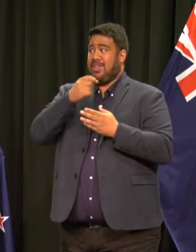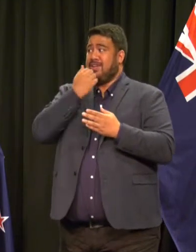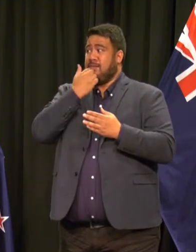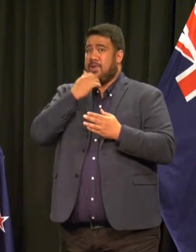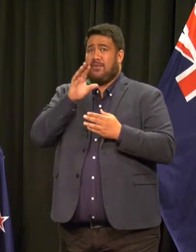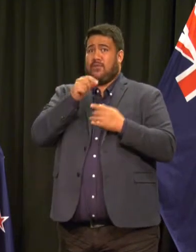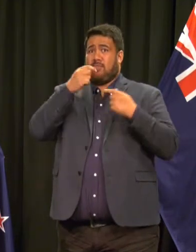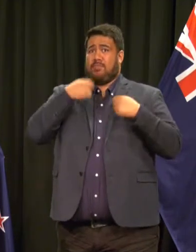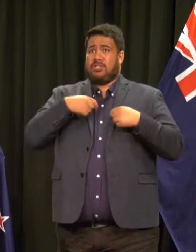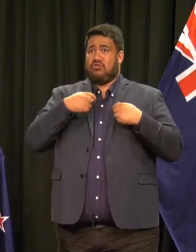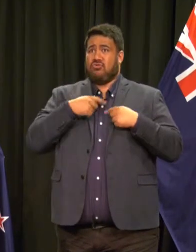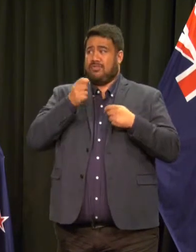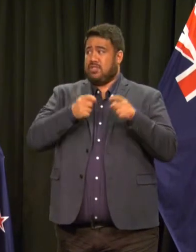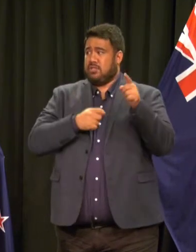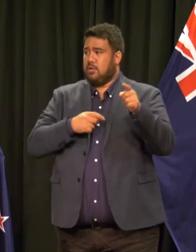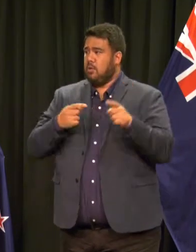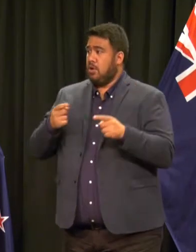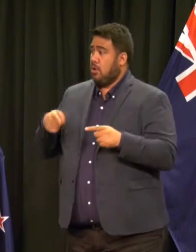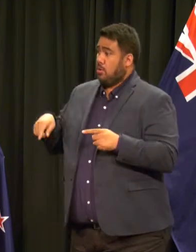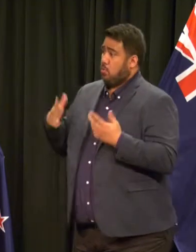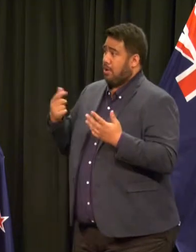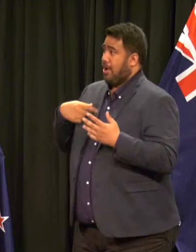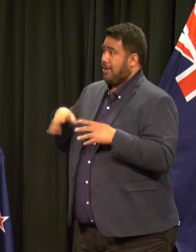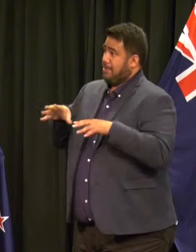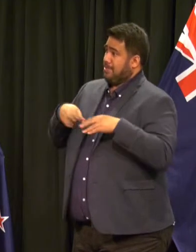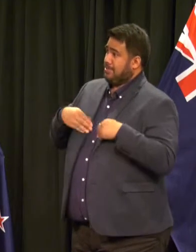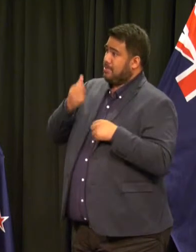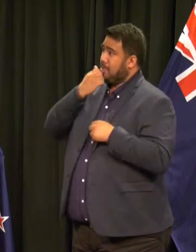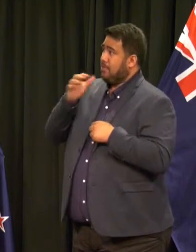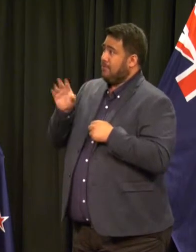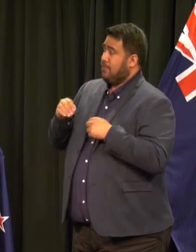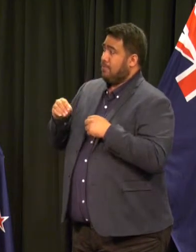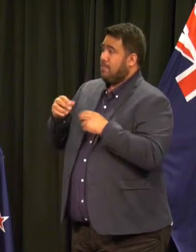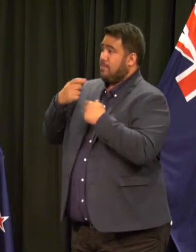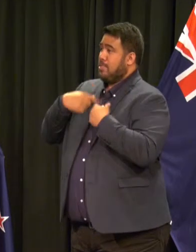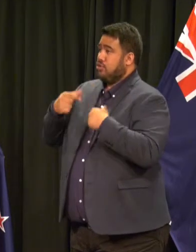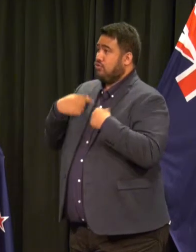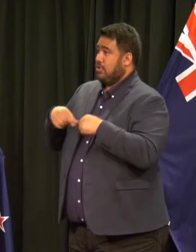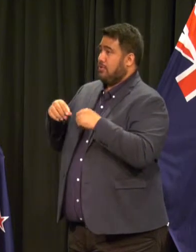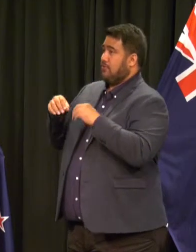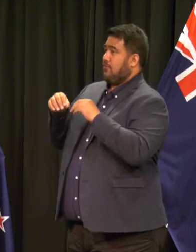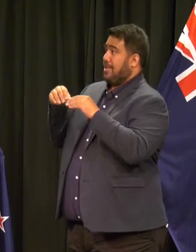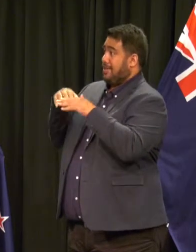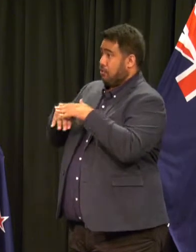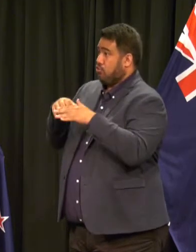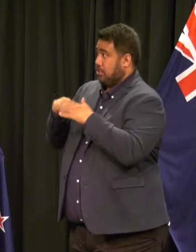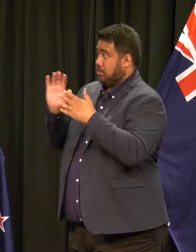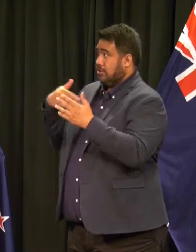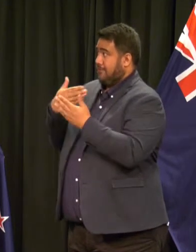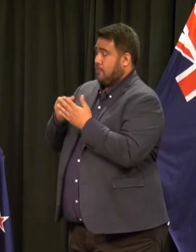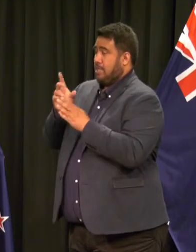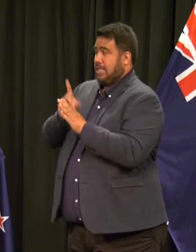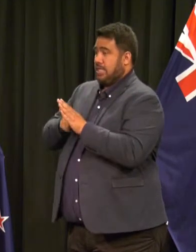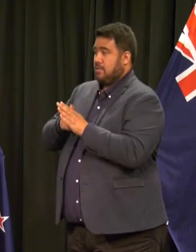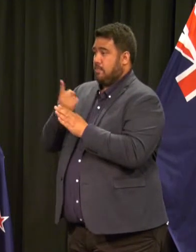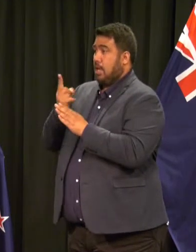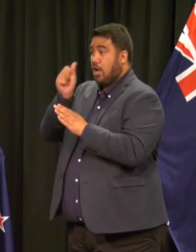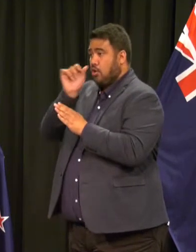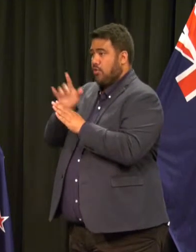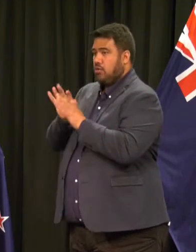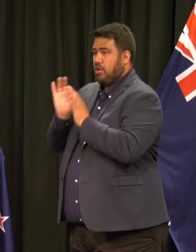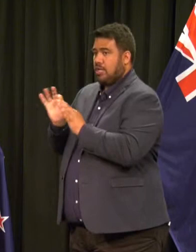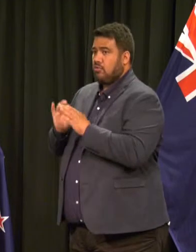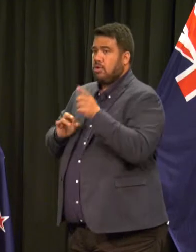the Ministry of Immigration for years too, and I know they're not accurate. Do you think if 77%